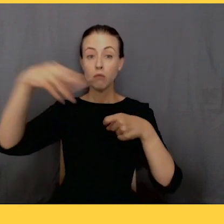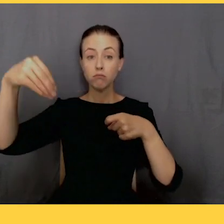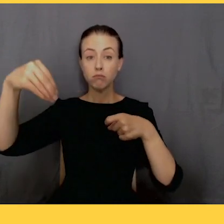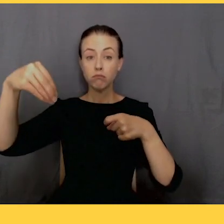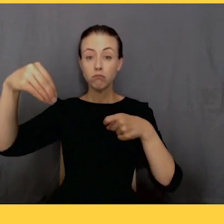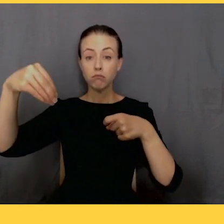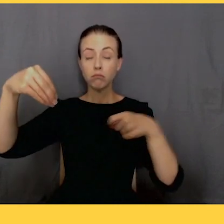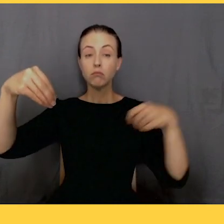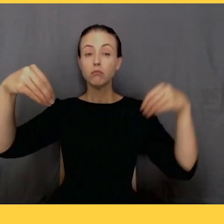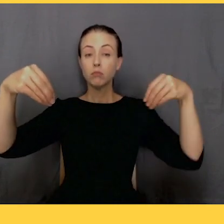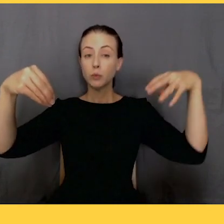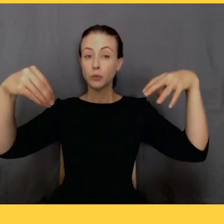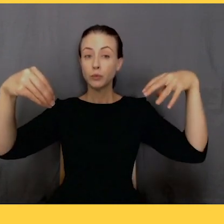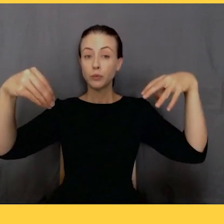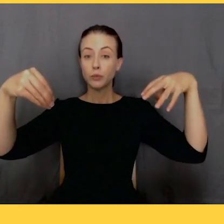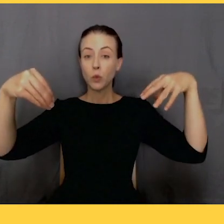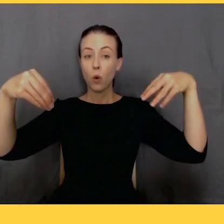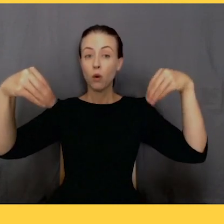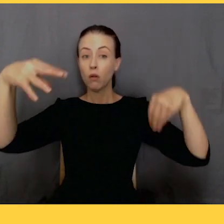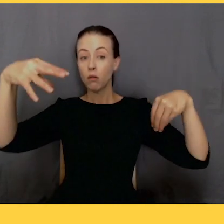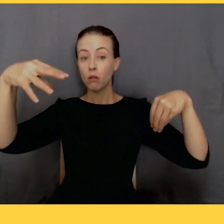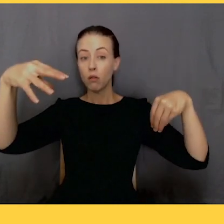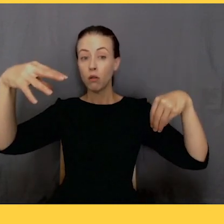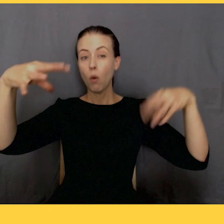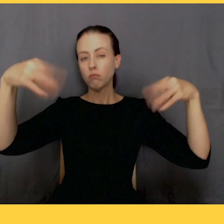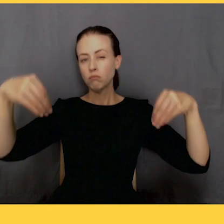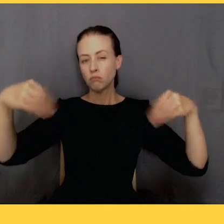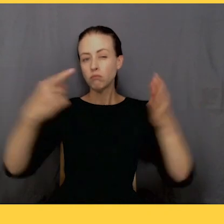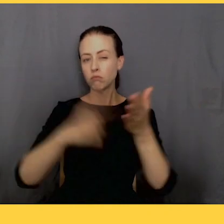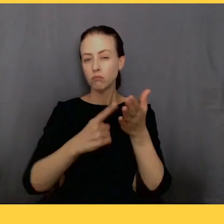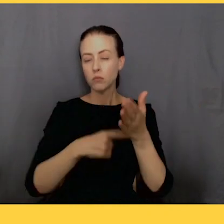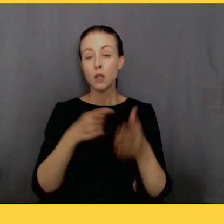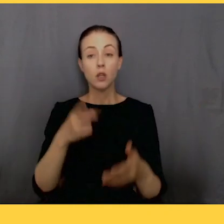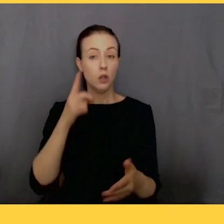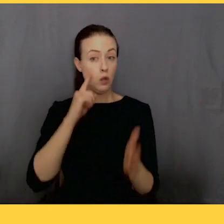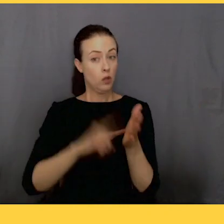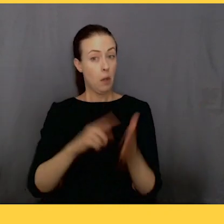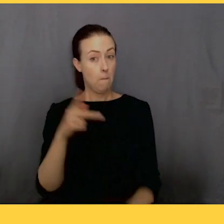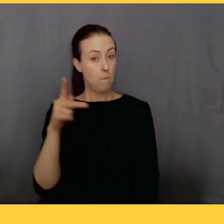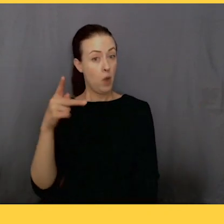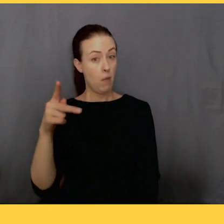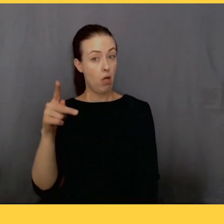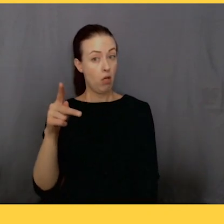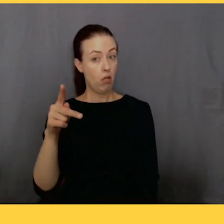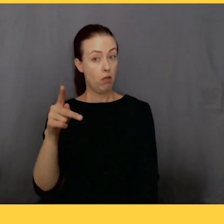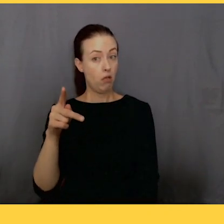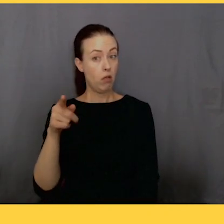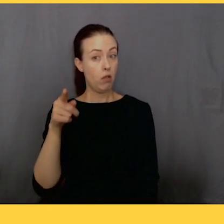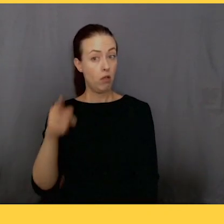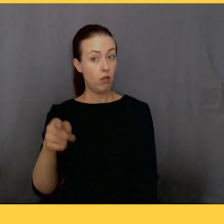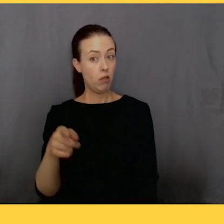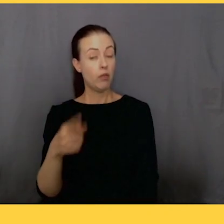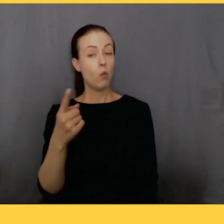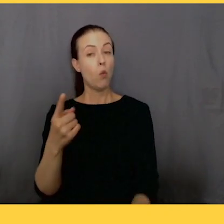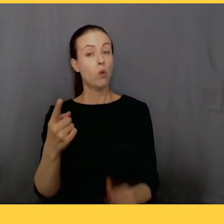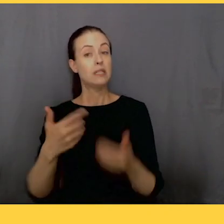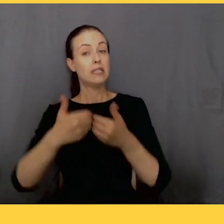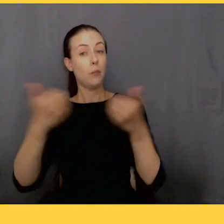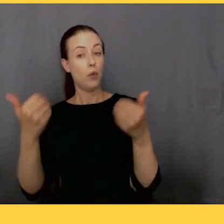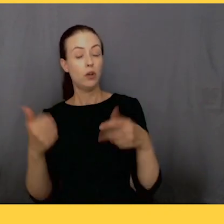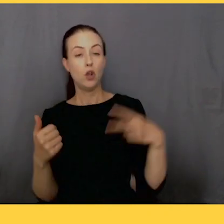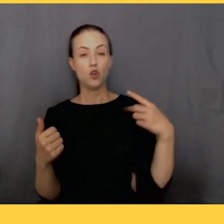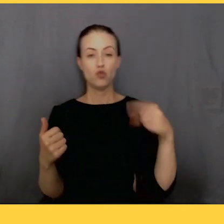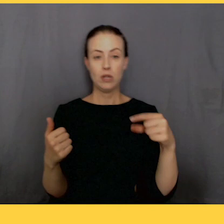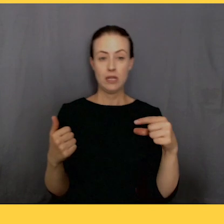colors. There is a purple lines, that's one section, and there is the green line, that's the other sections. So